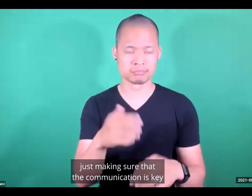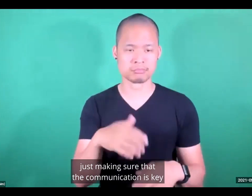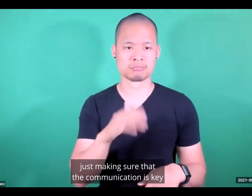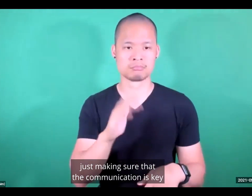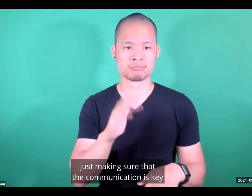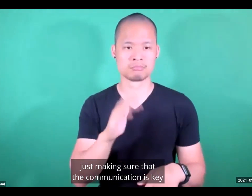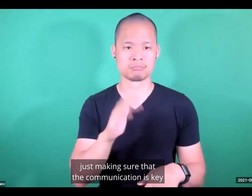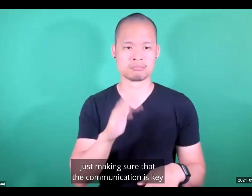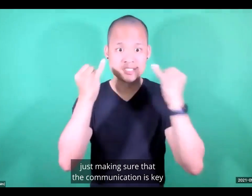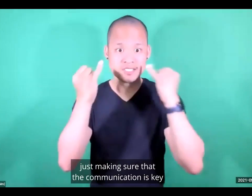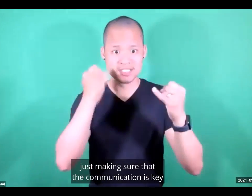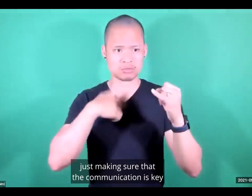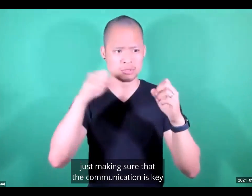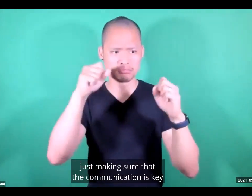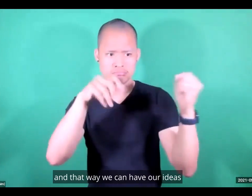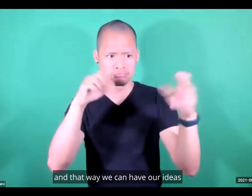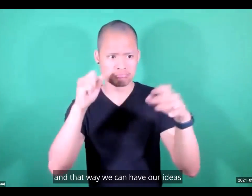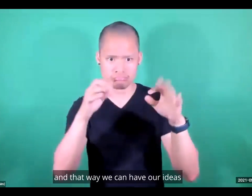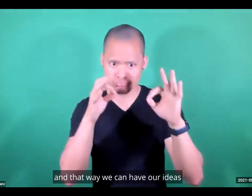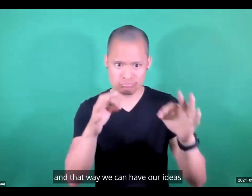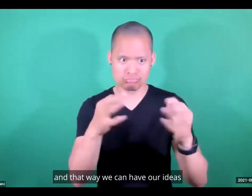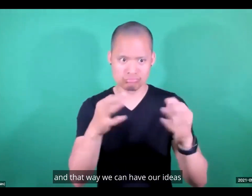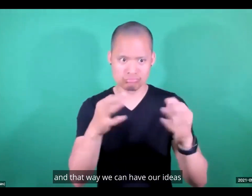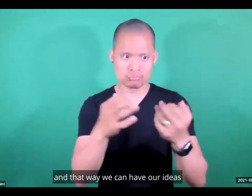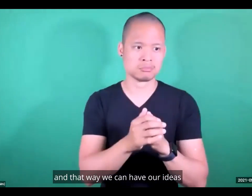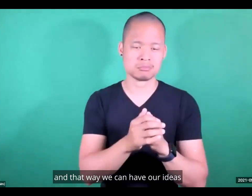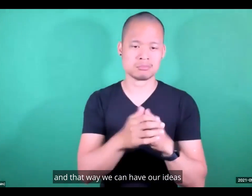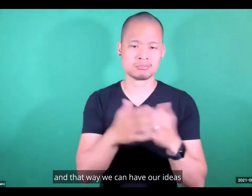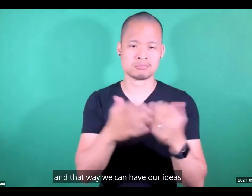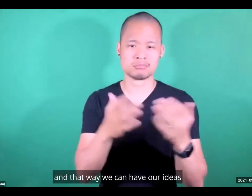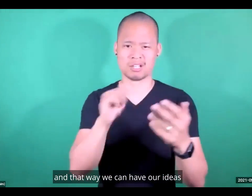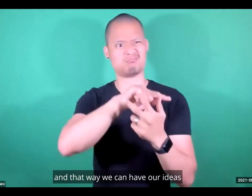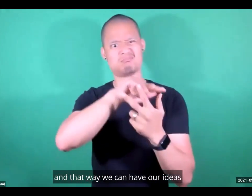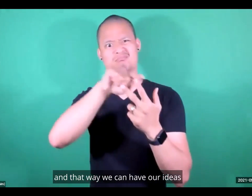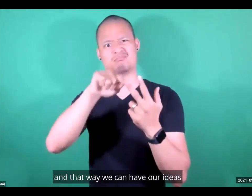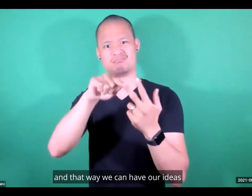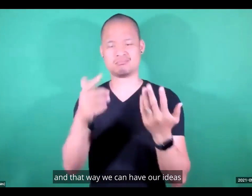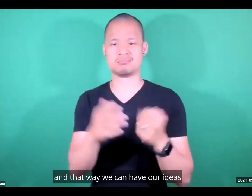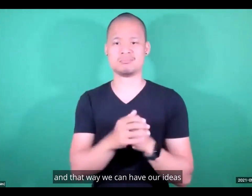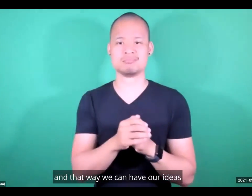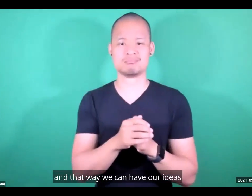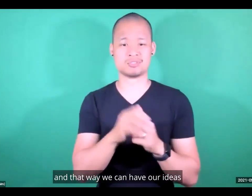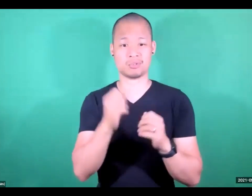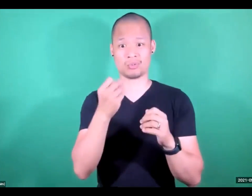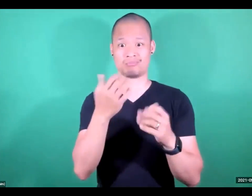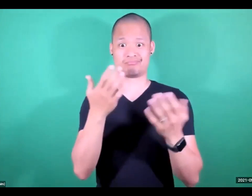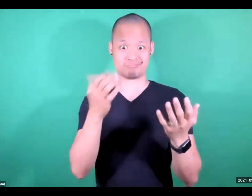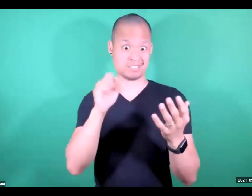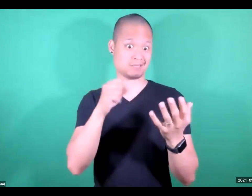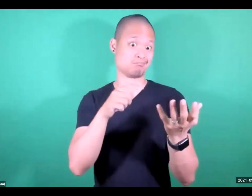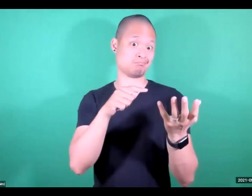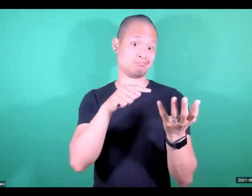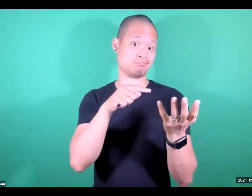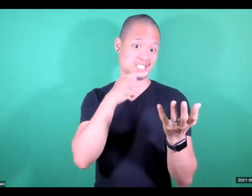the communication is key, and that way we can, you know, have our ideas